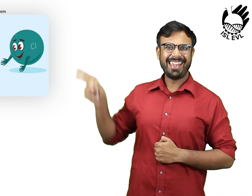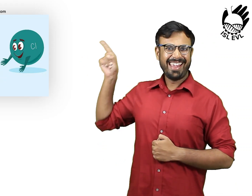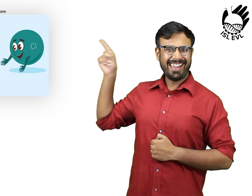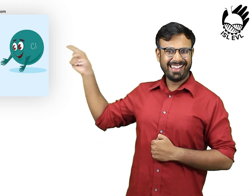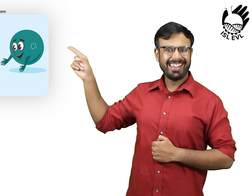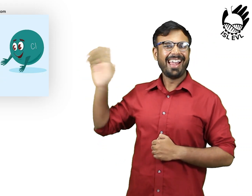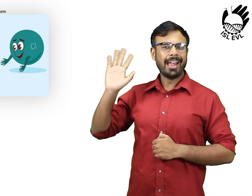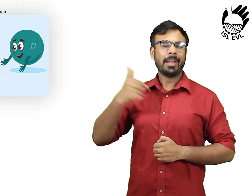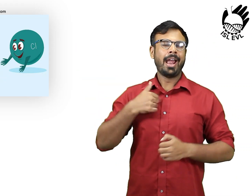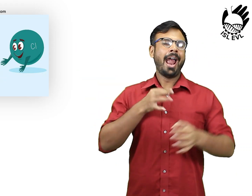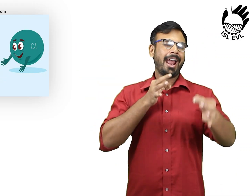given samples.